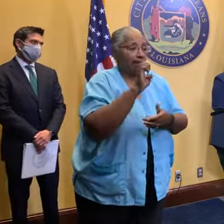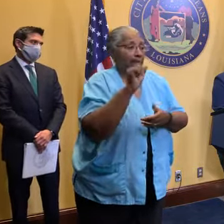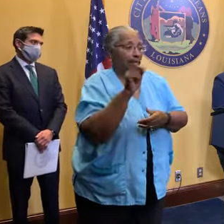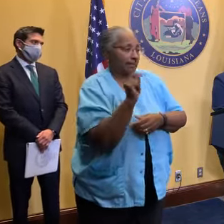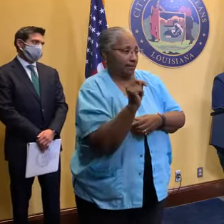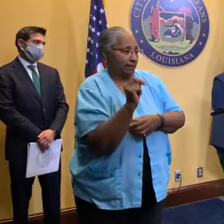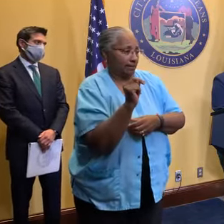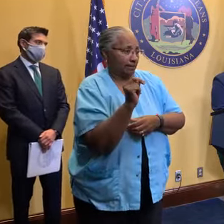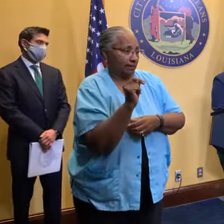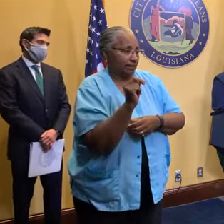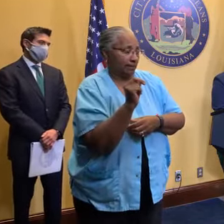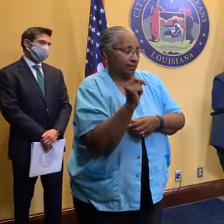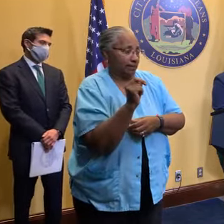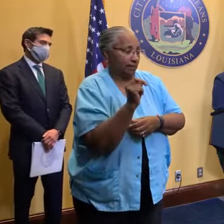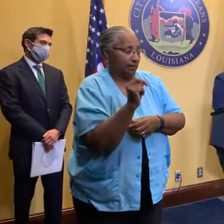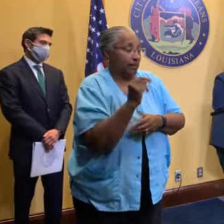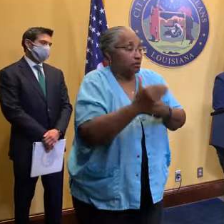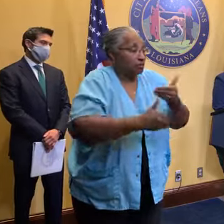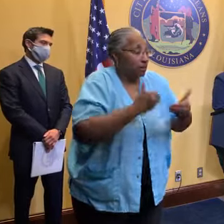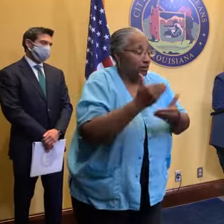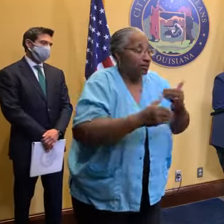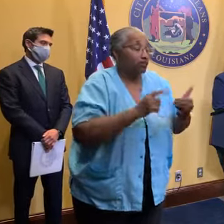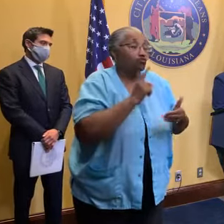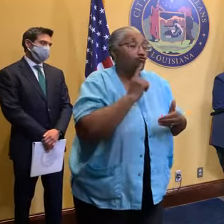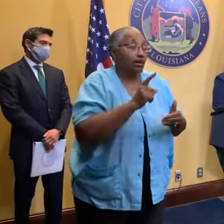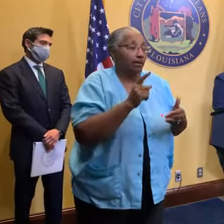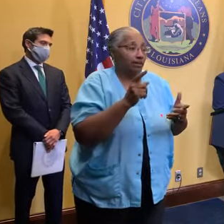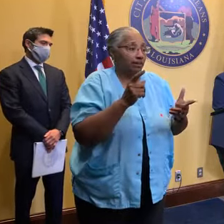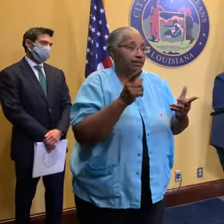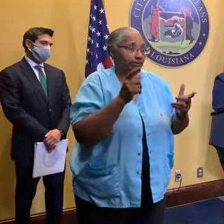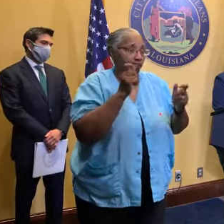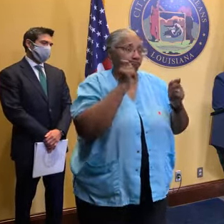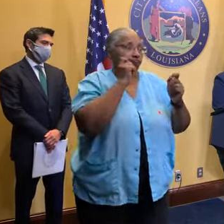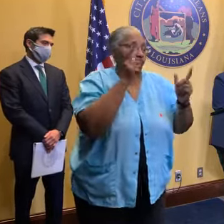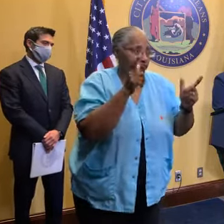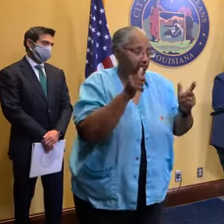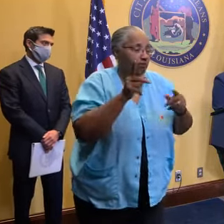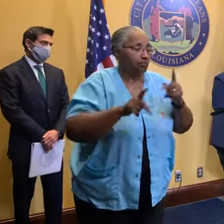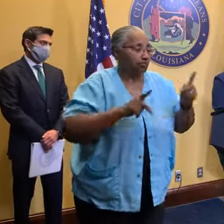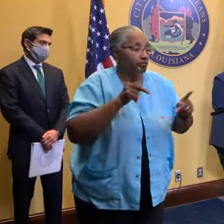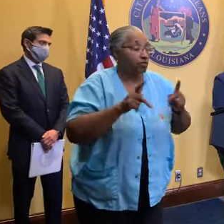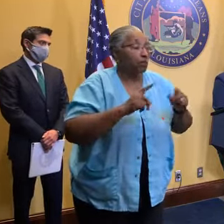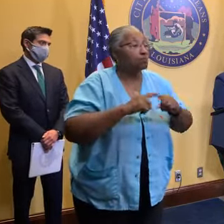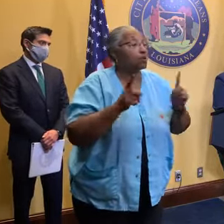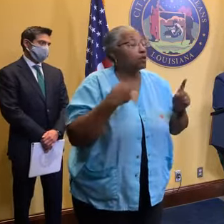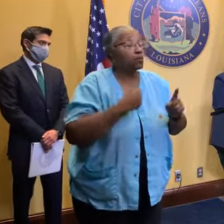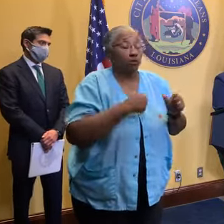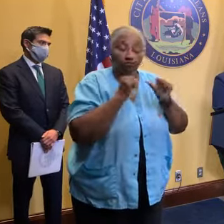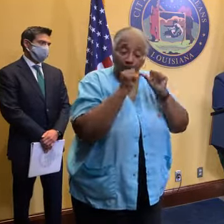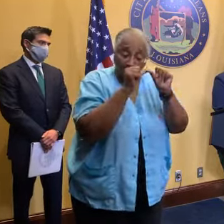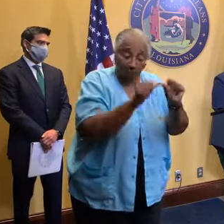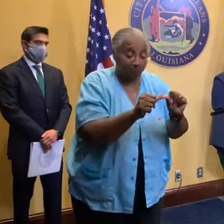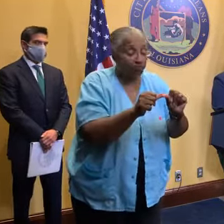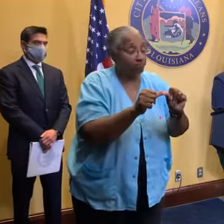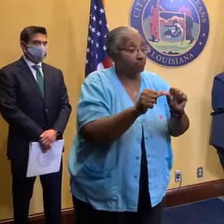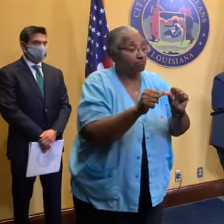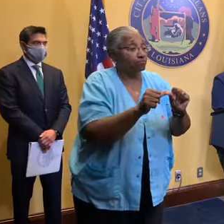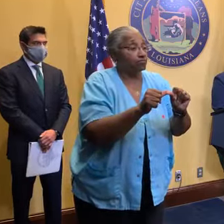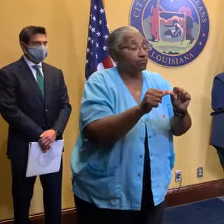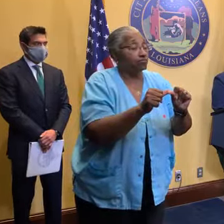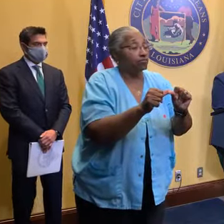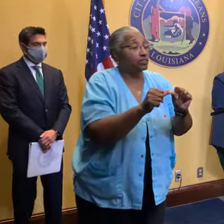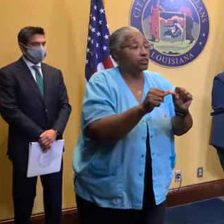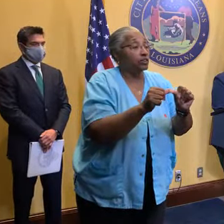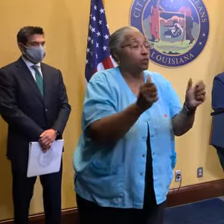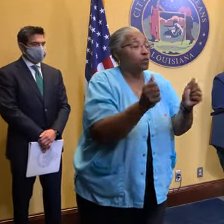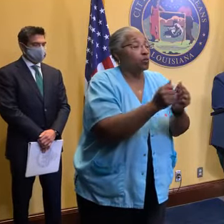budget process really has been sobering, to say the least. But we are emerging from it